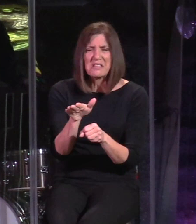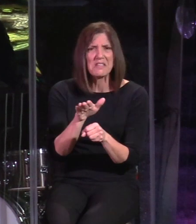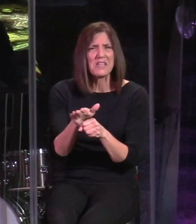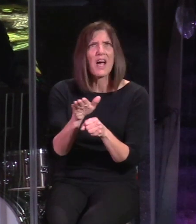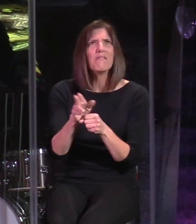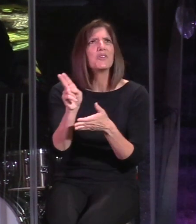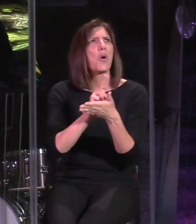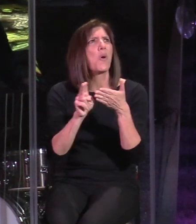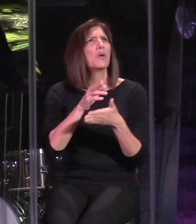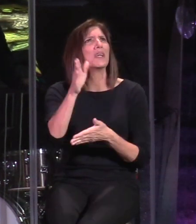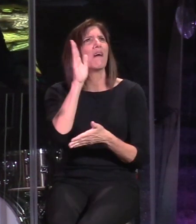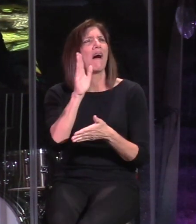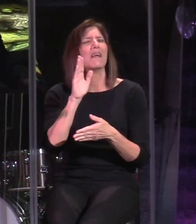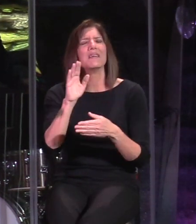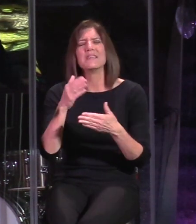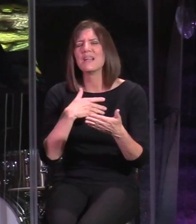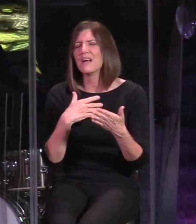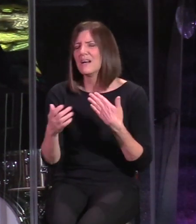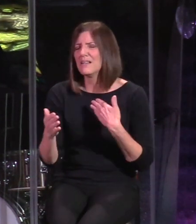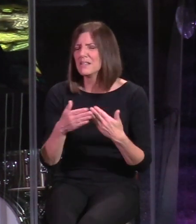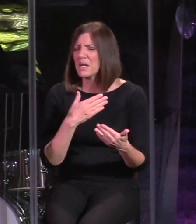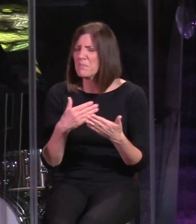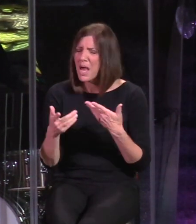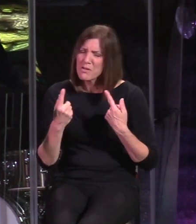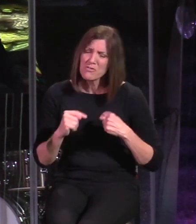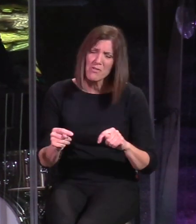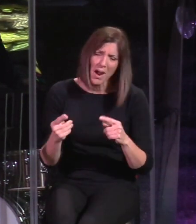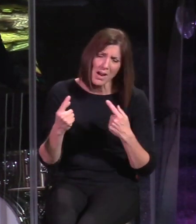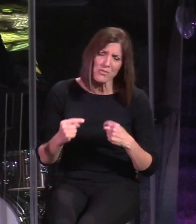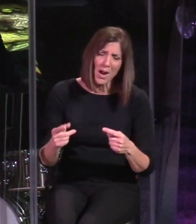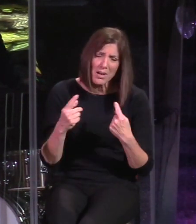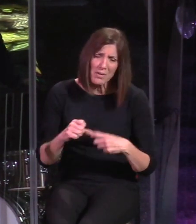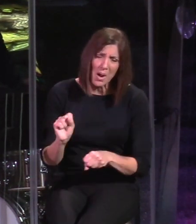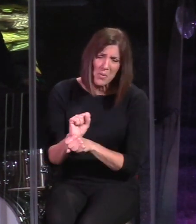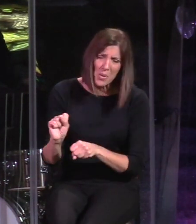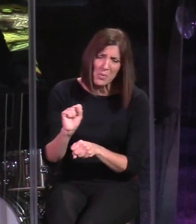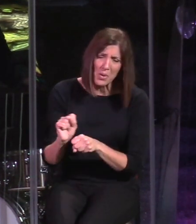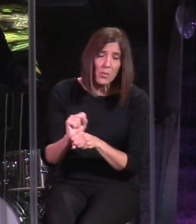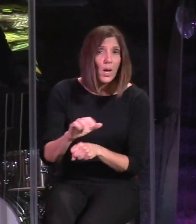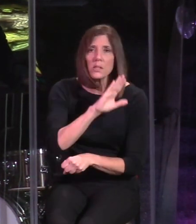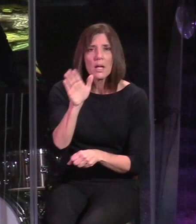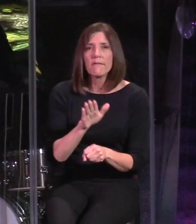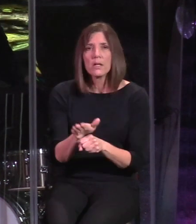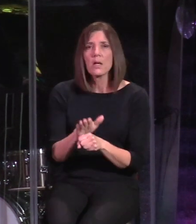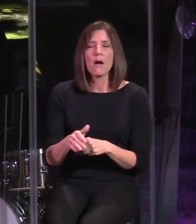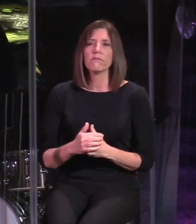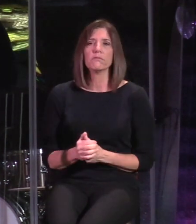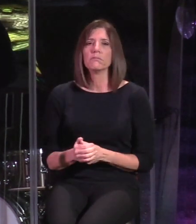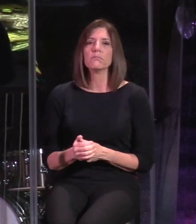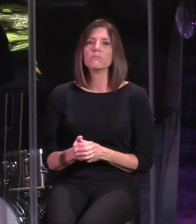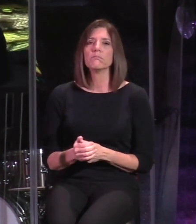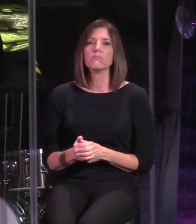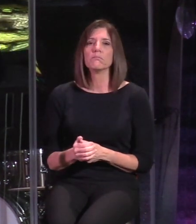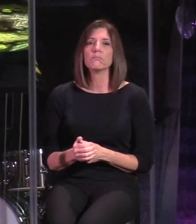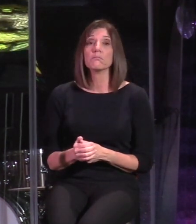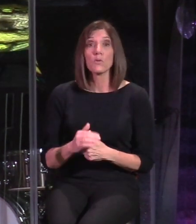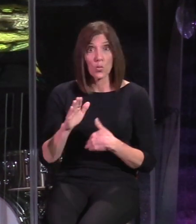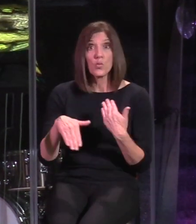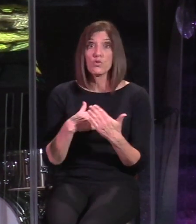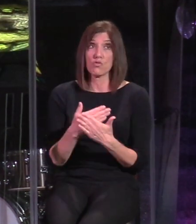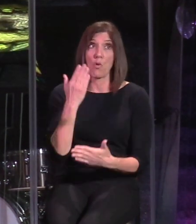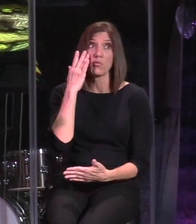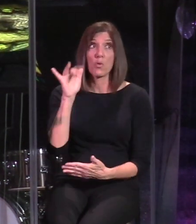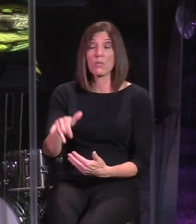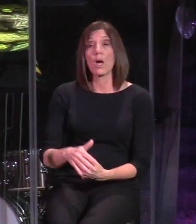holy God and that no matter how hard you try, it won't be enough. And truthfully, we should all recognize